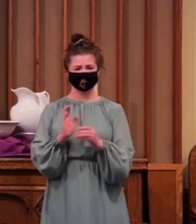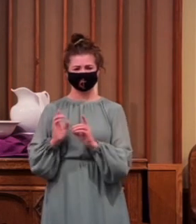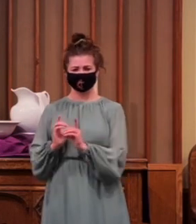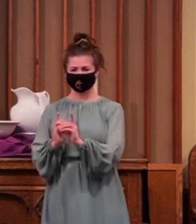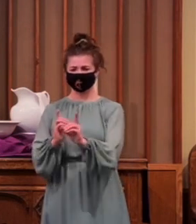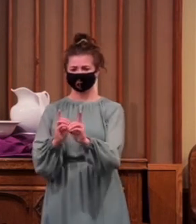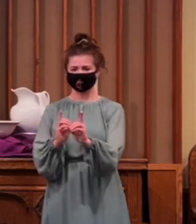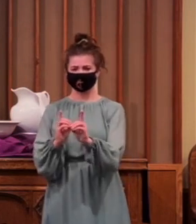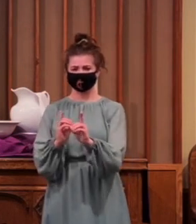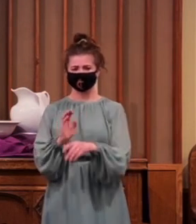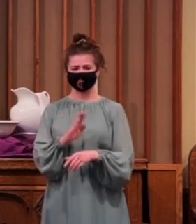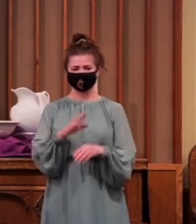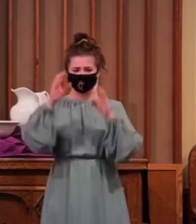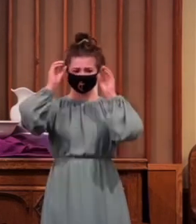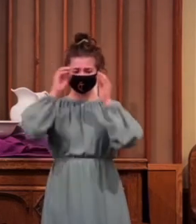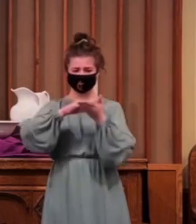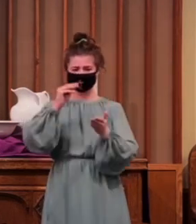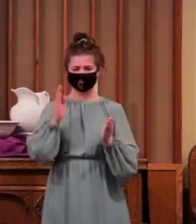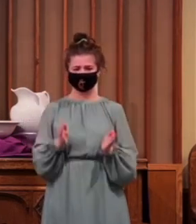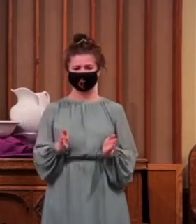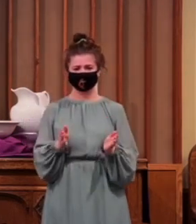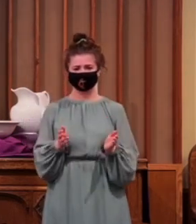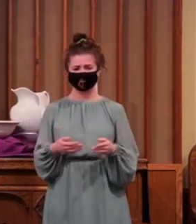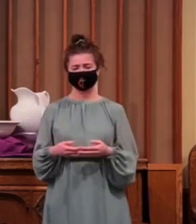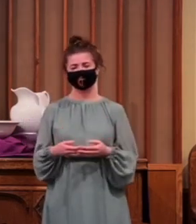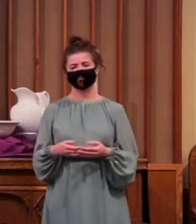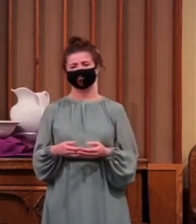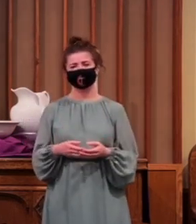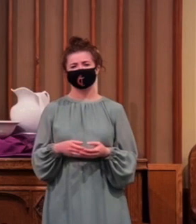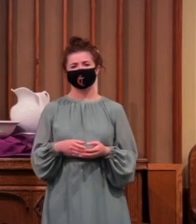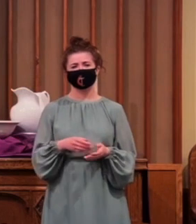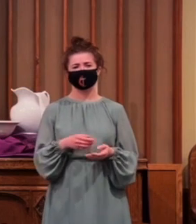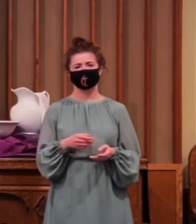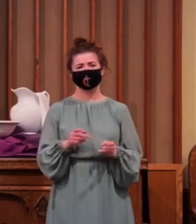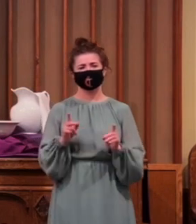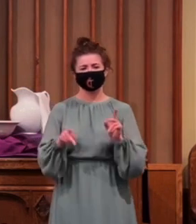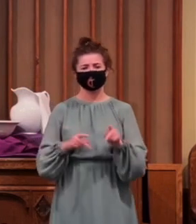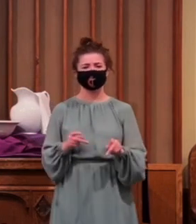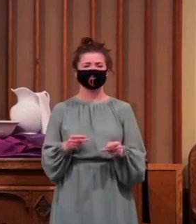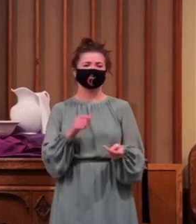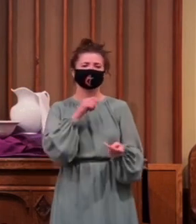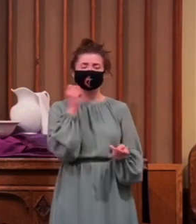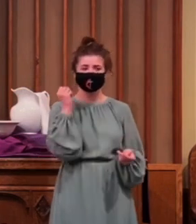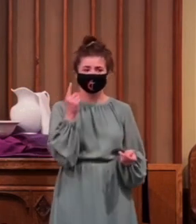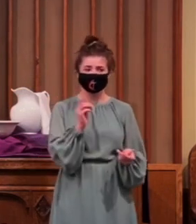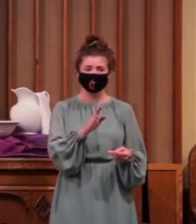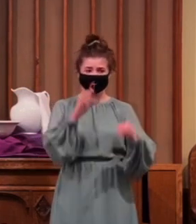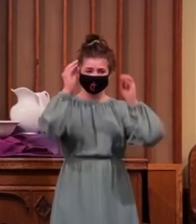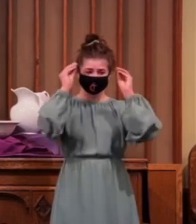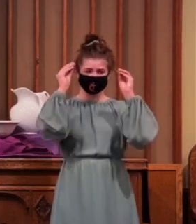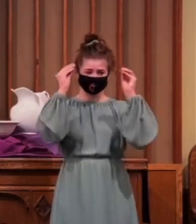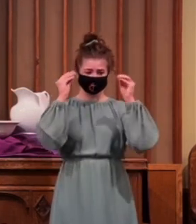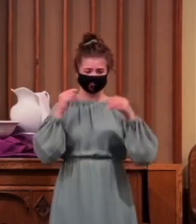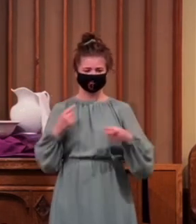his students, the ones who often misunderstood his teachings, the ones who argued with